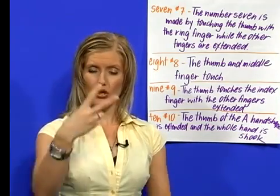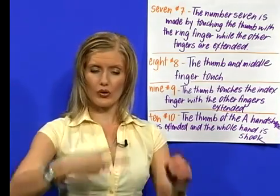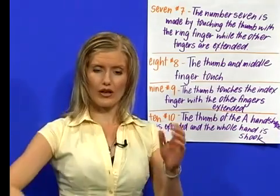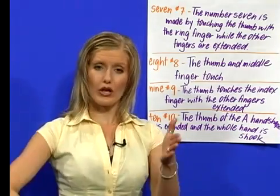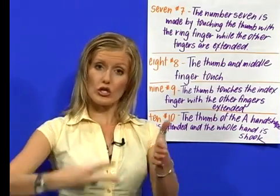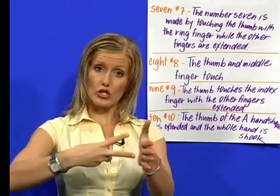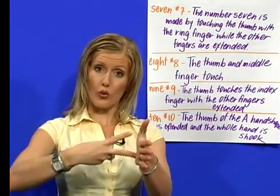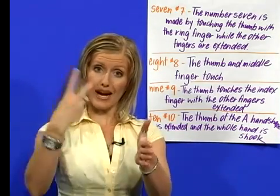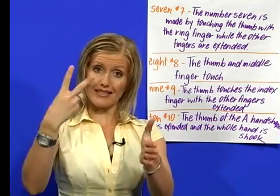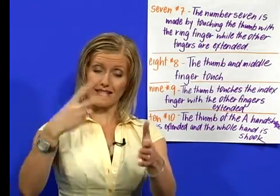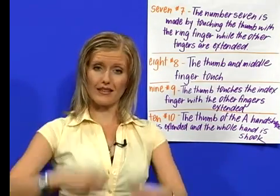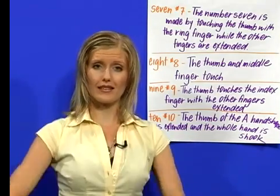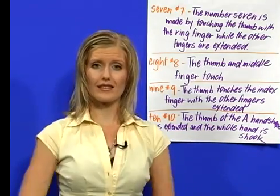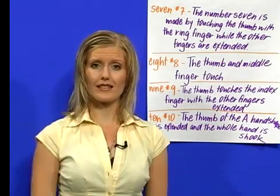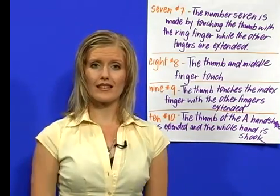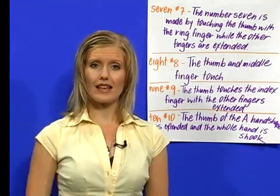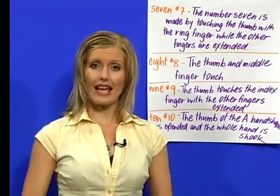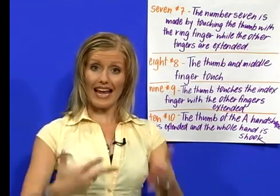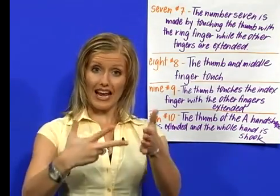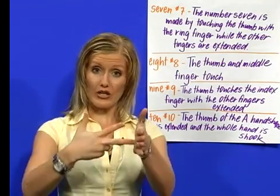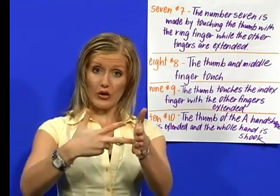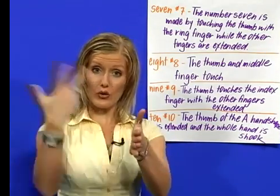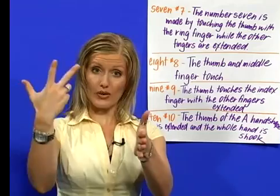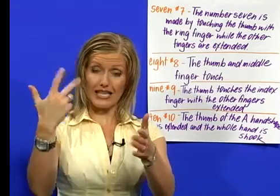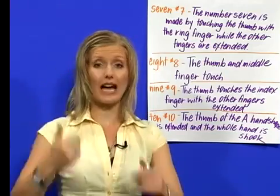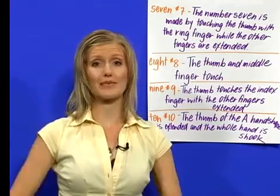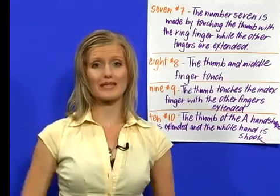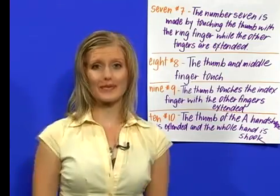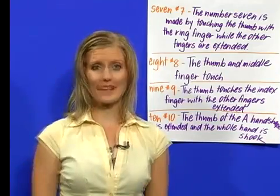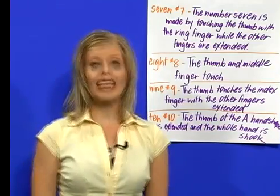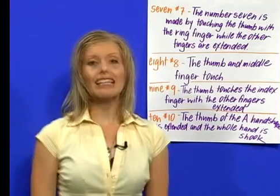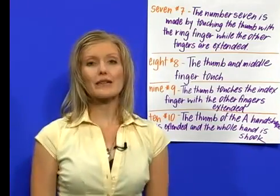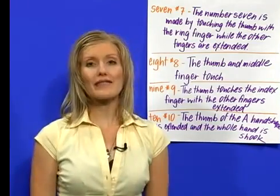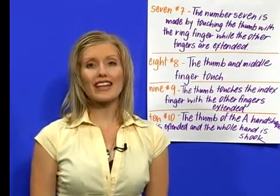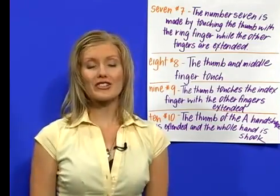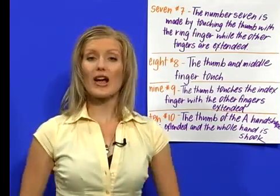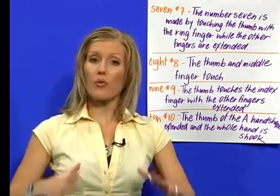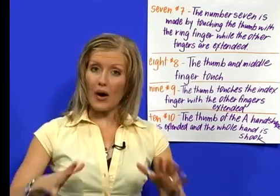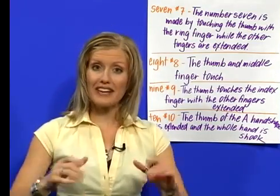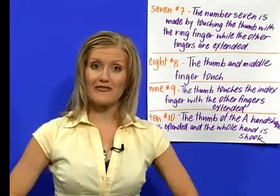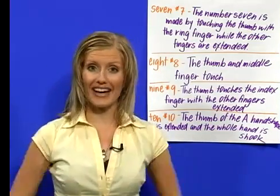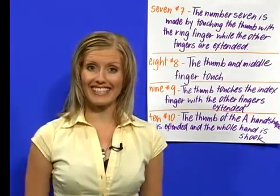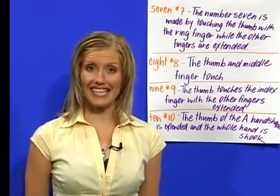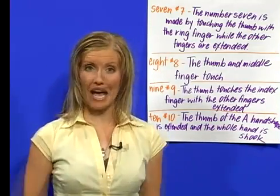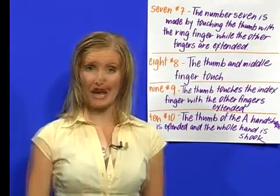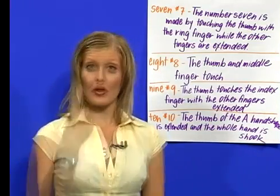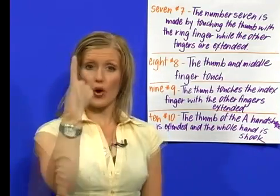2 twice and 3 times. A little bit faster now, one final time.